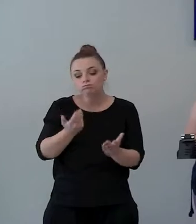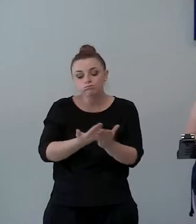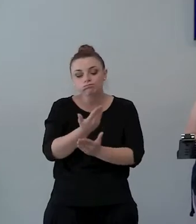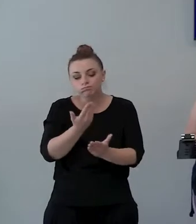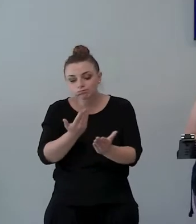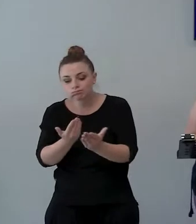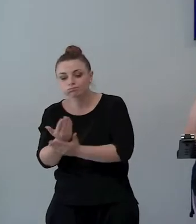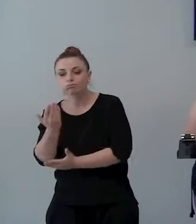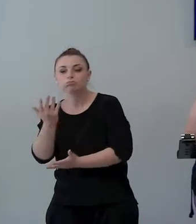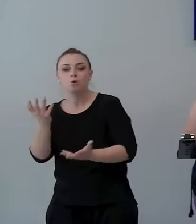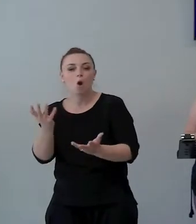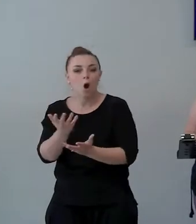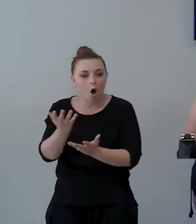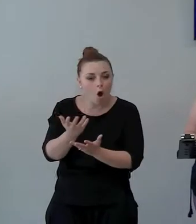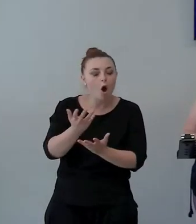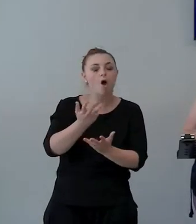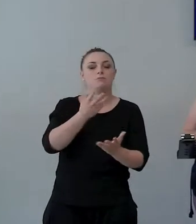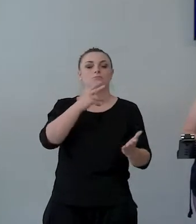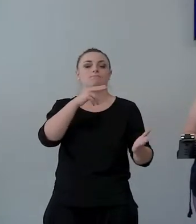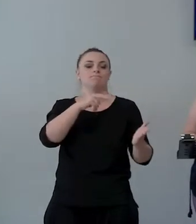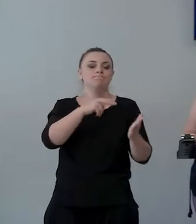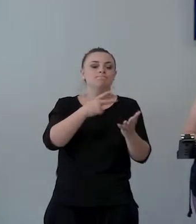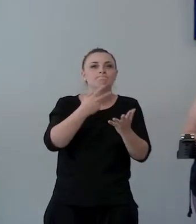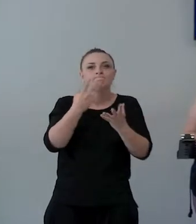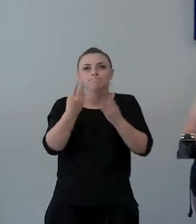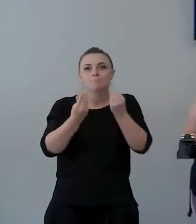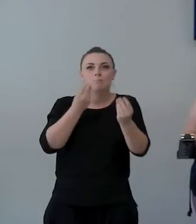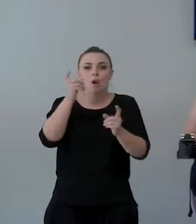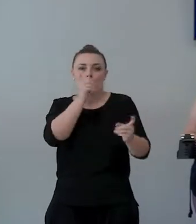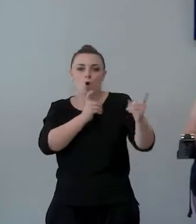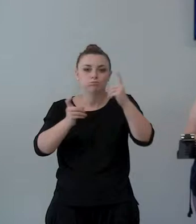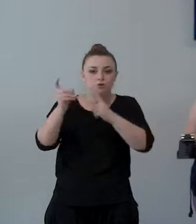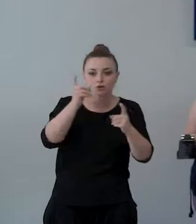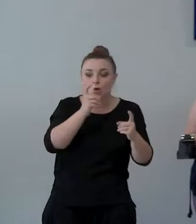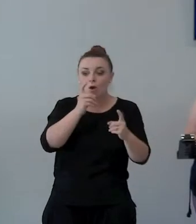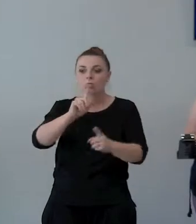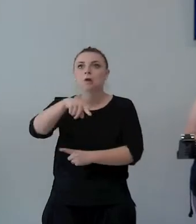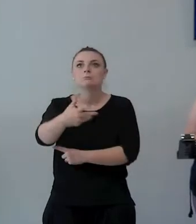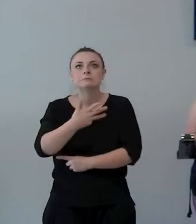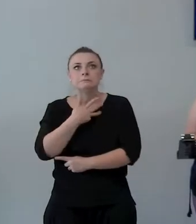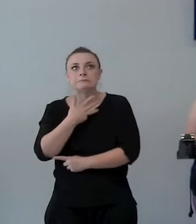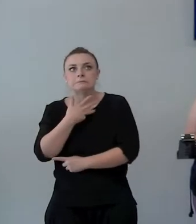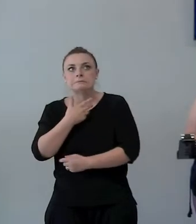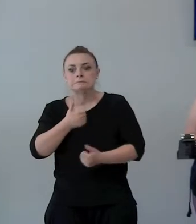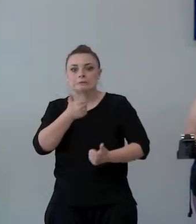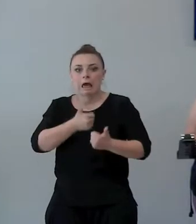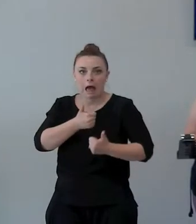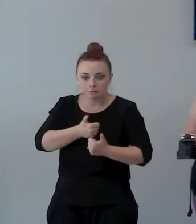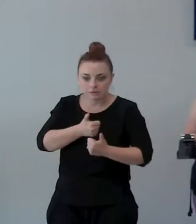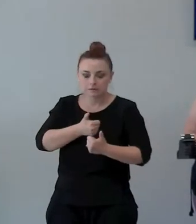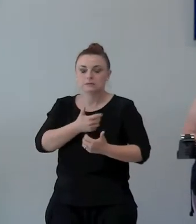worried. O l'esame domani. Or maybe you're stressed because of exams you have to